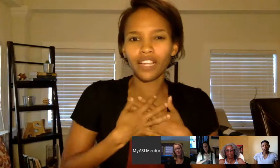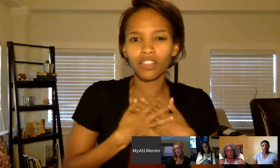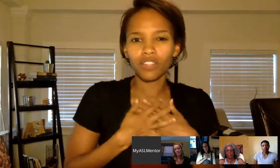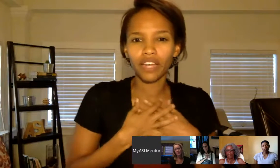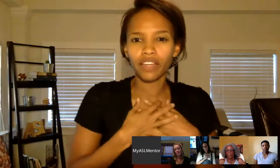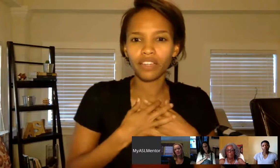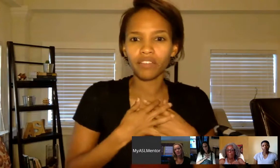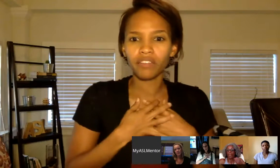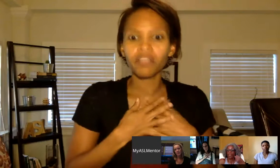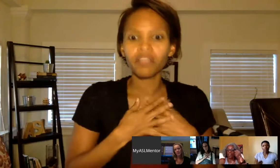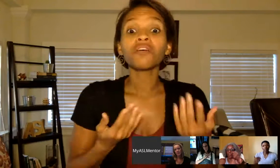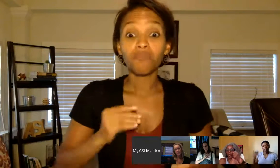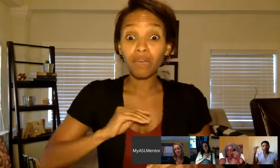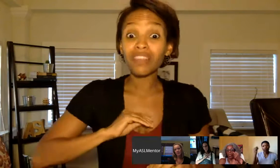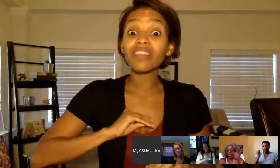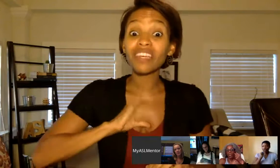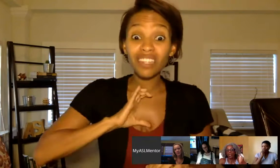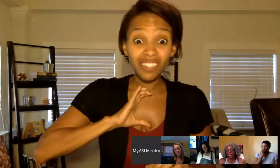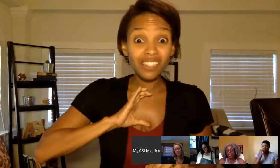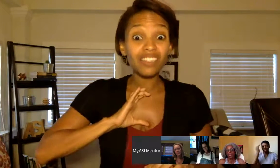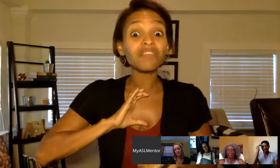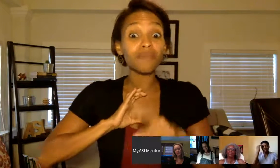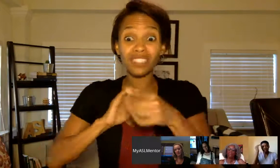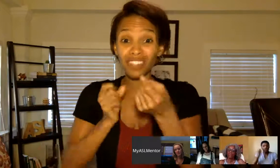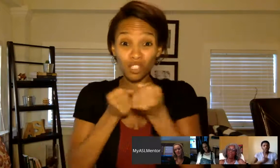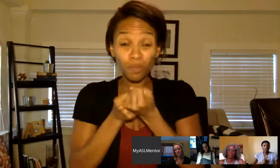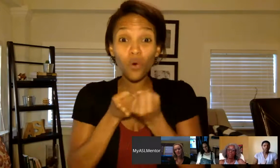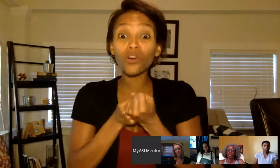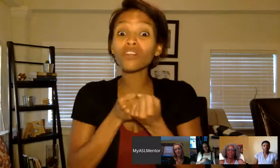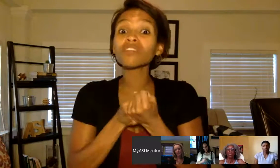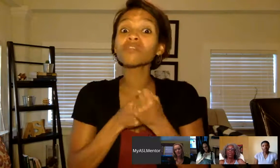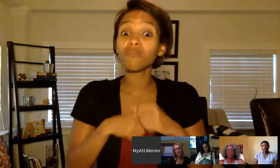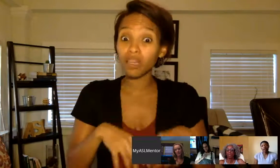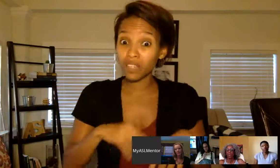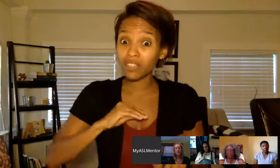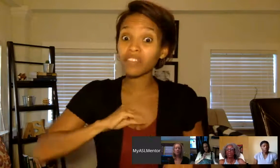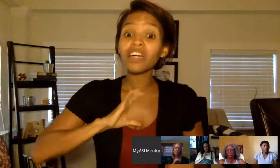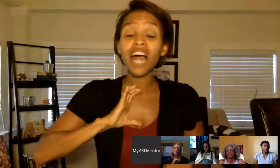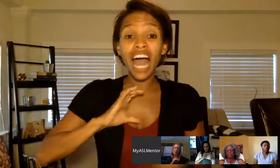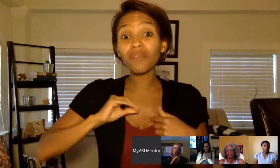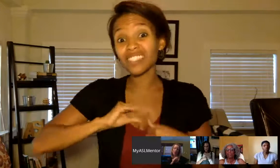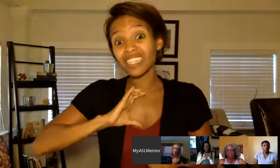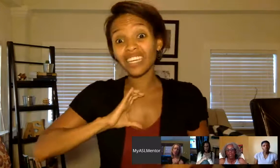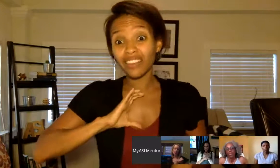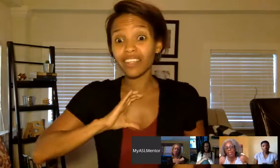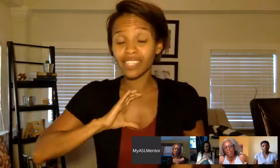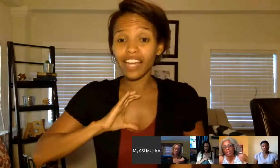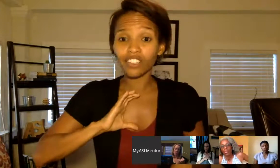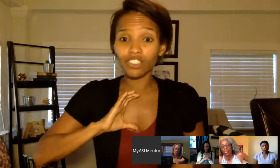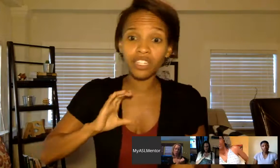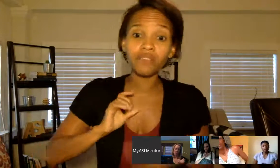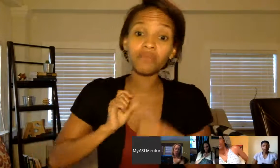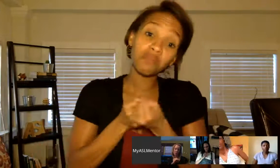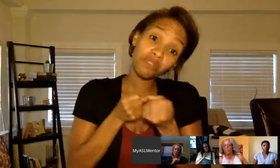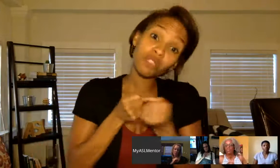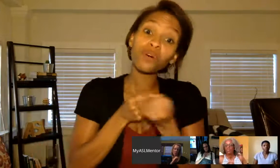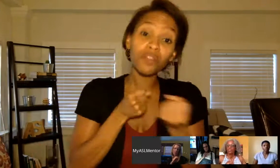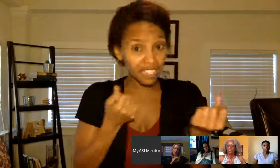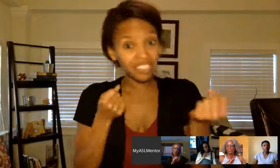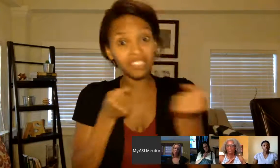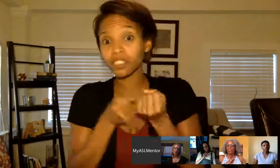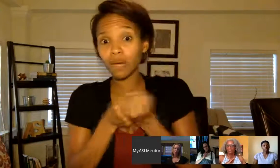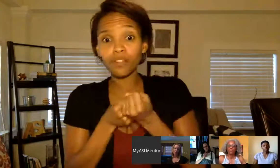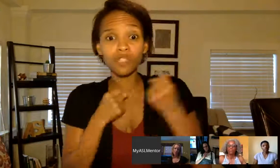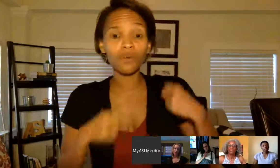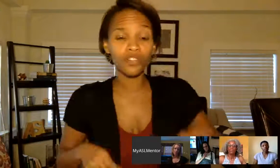what does that look like? Maybe this, I'm seeing support, maybe. I was thinking this, actually. Support,